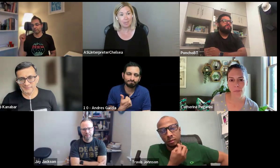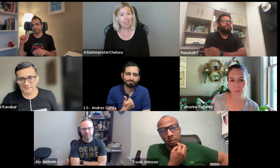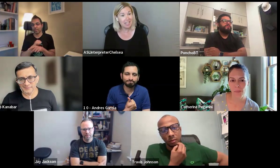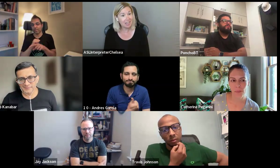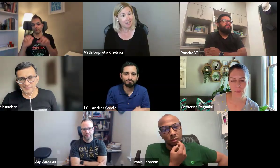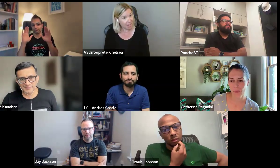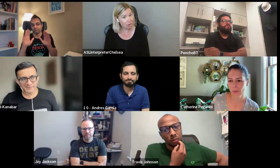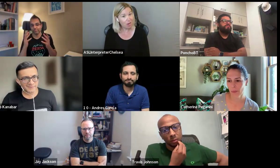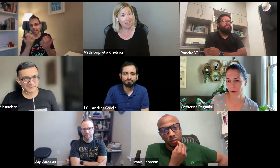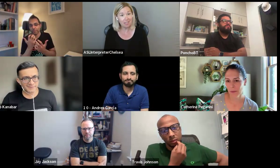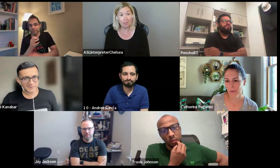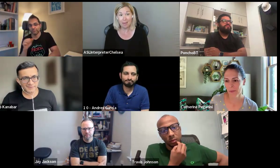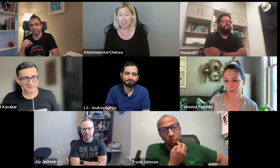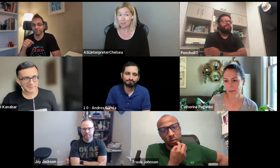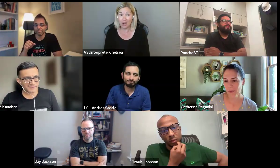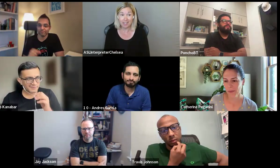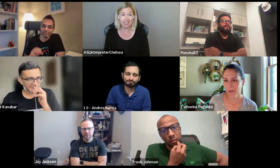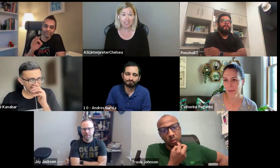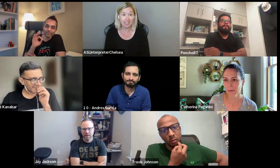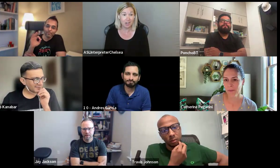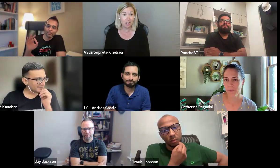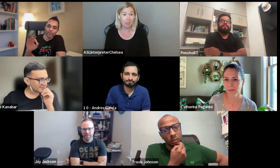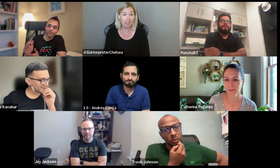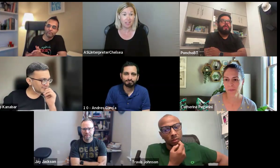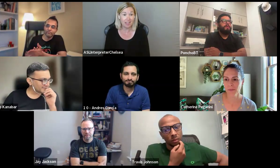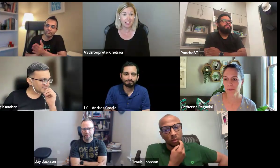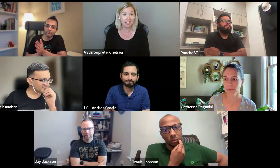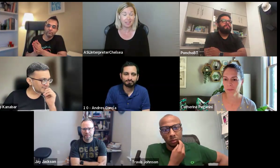Well, I'm saying I agree. The best practices document is excellent.